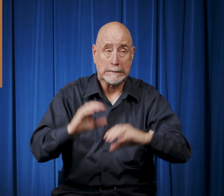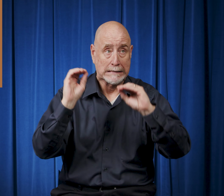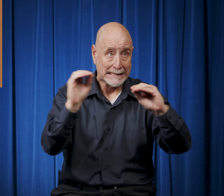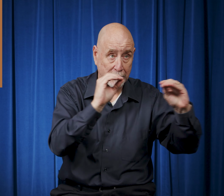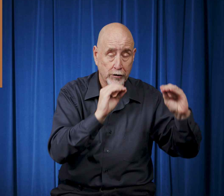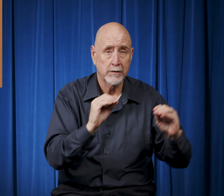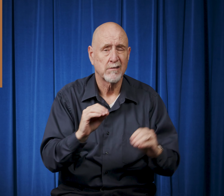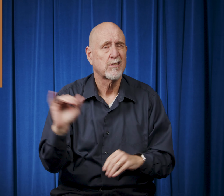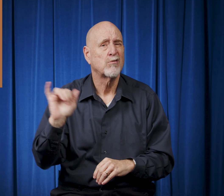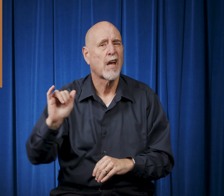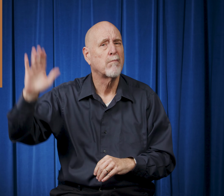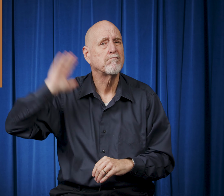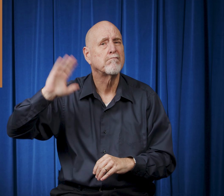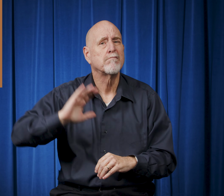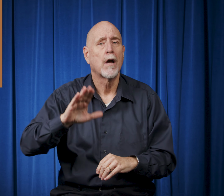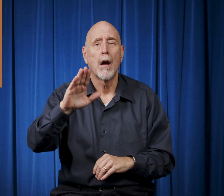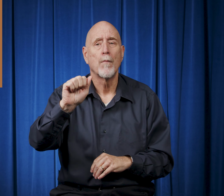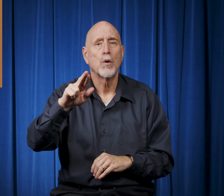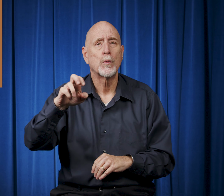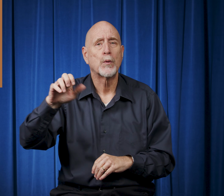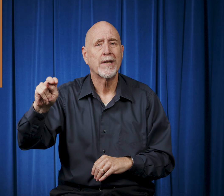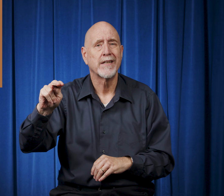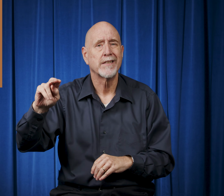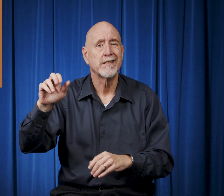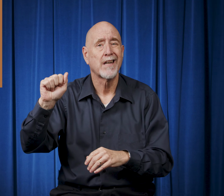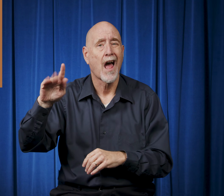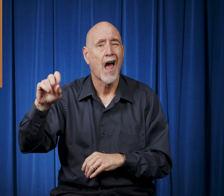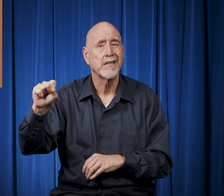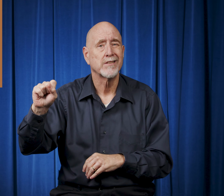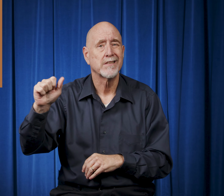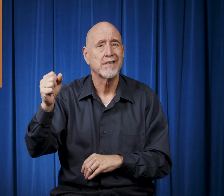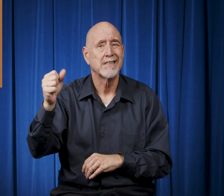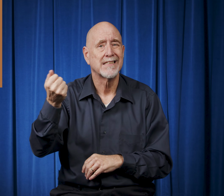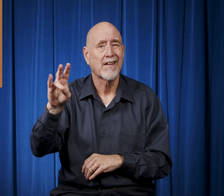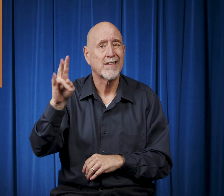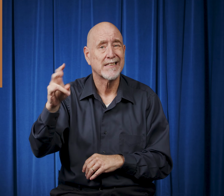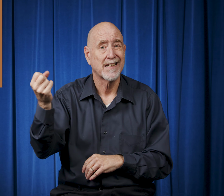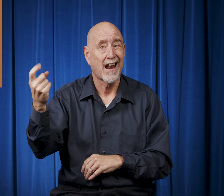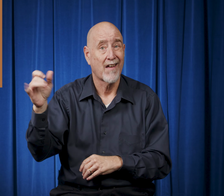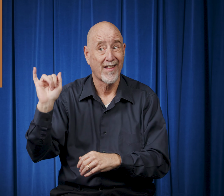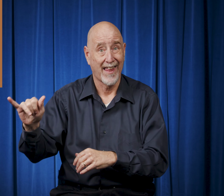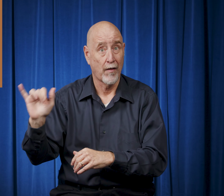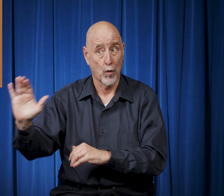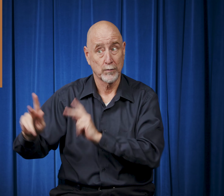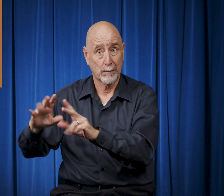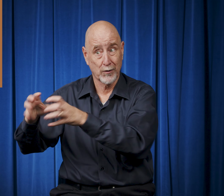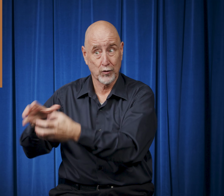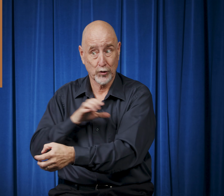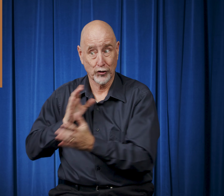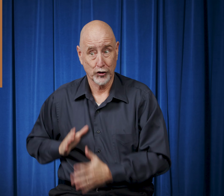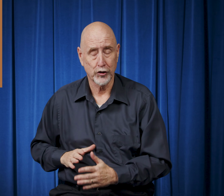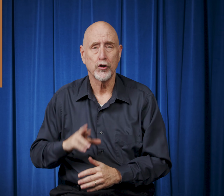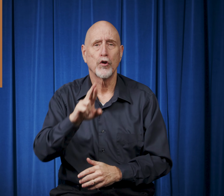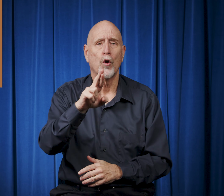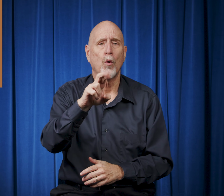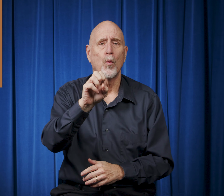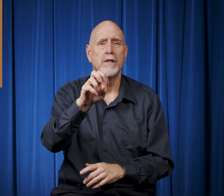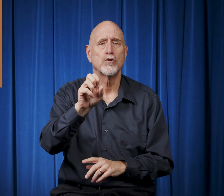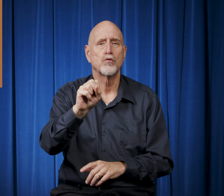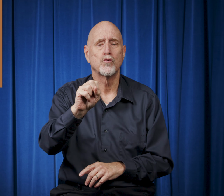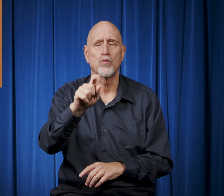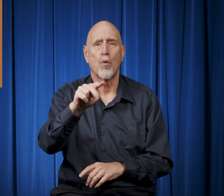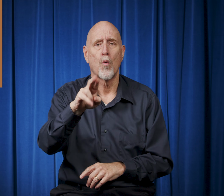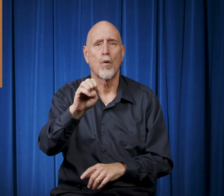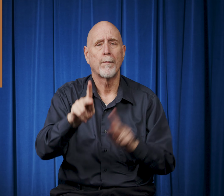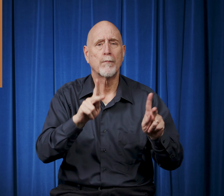just like those ancient Bereans of Acts chapter 17, verse 11, the restorationists searched the Scriptures to discern all